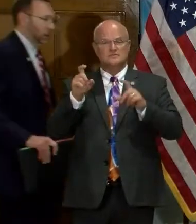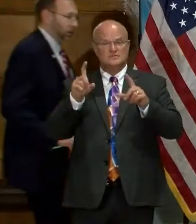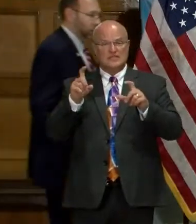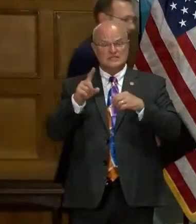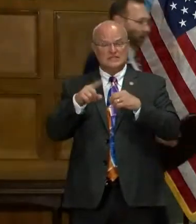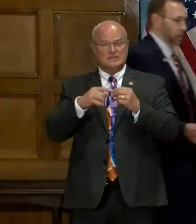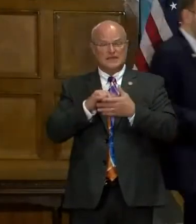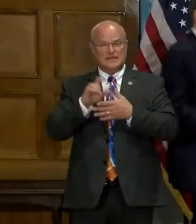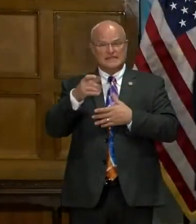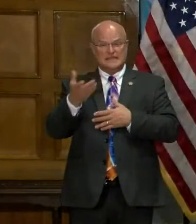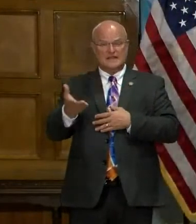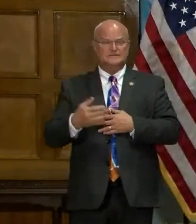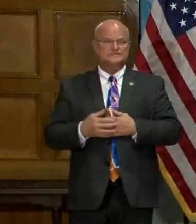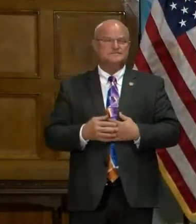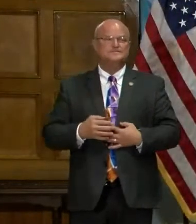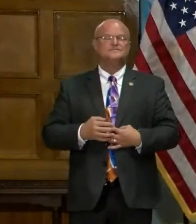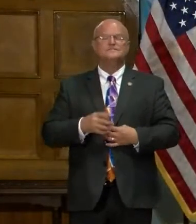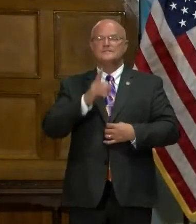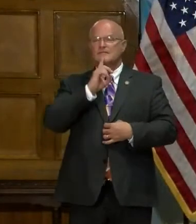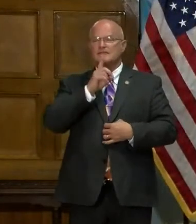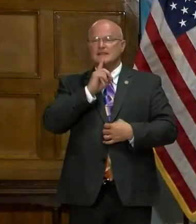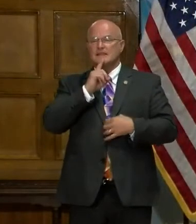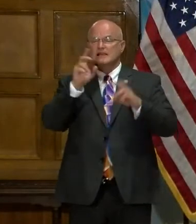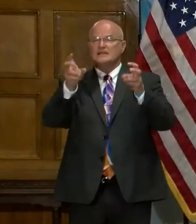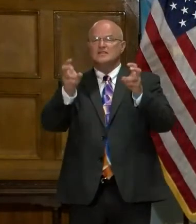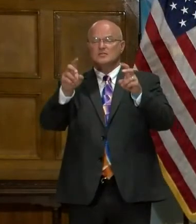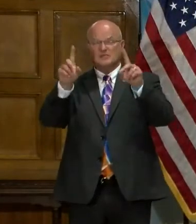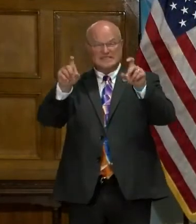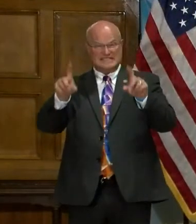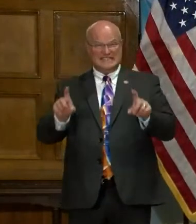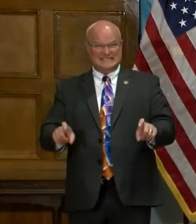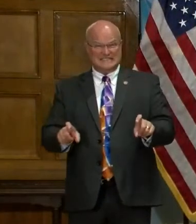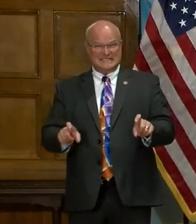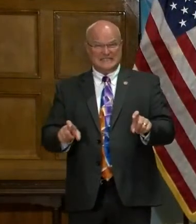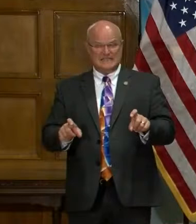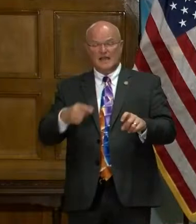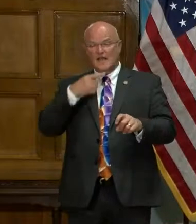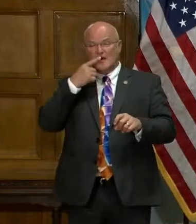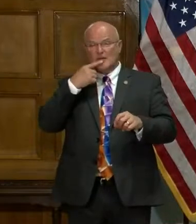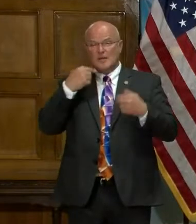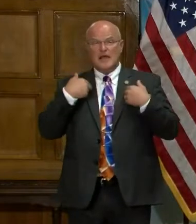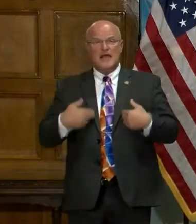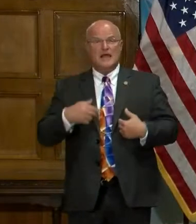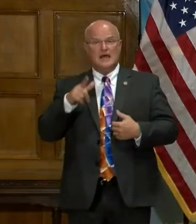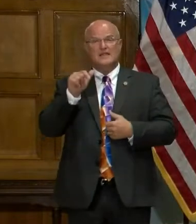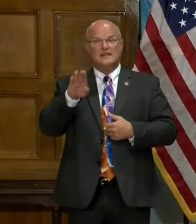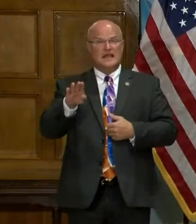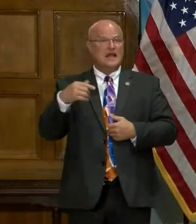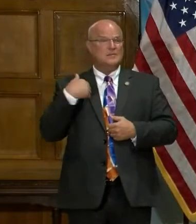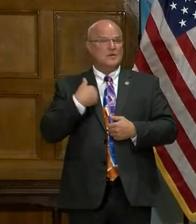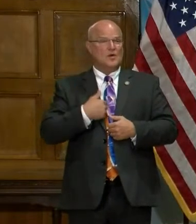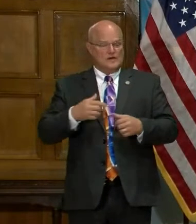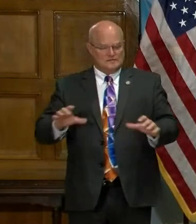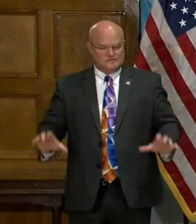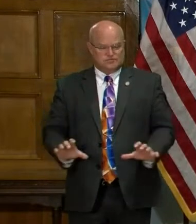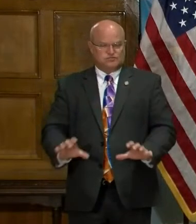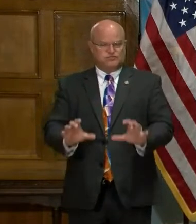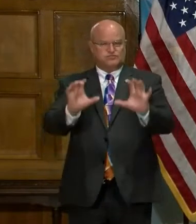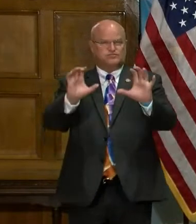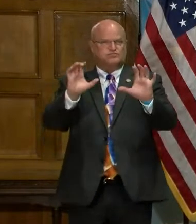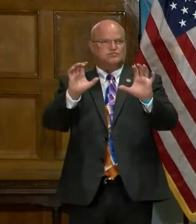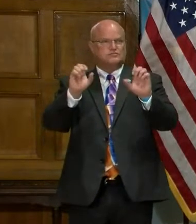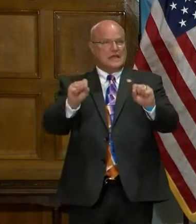view on the needs there? Certainly. In terms of the testing, the public health lab, we've ramped up